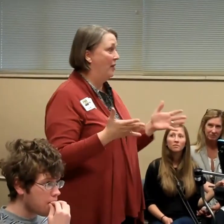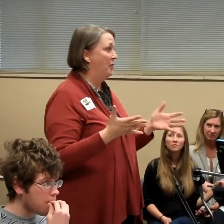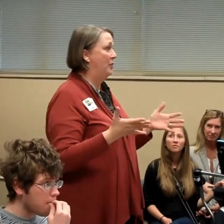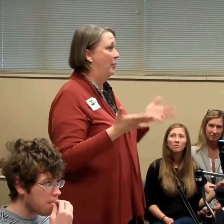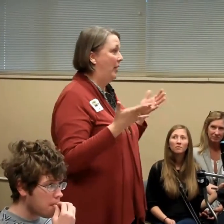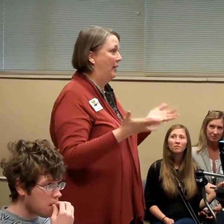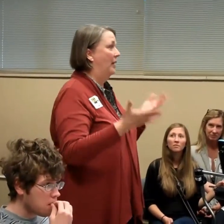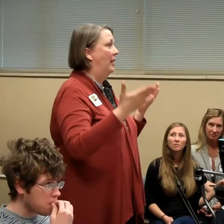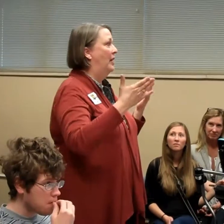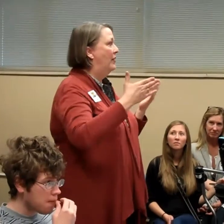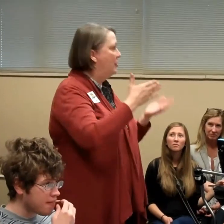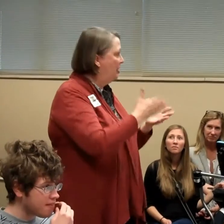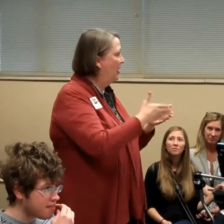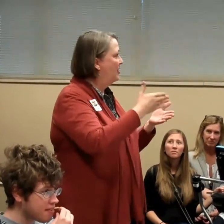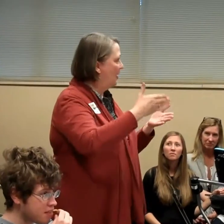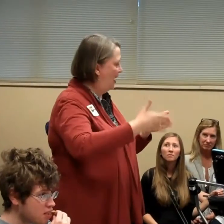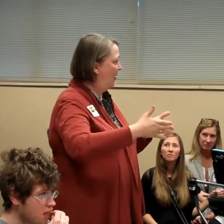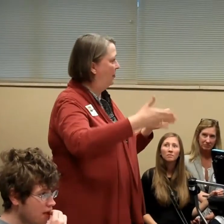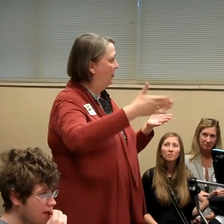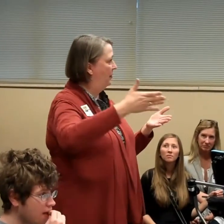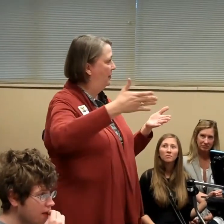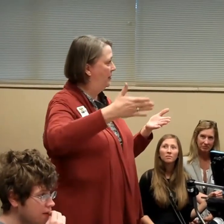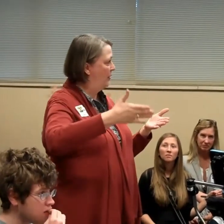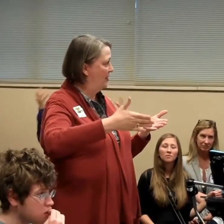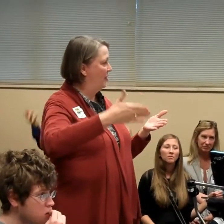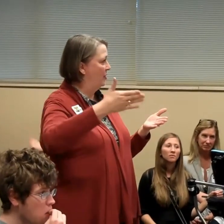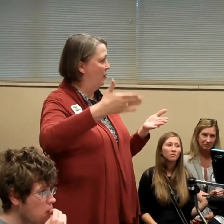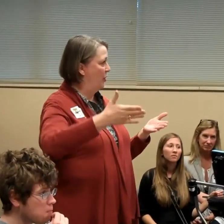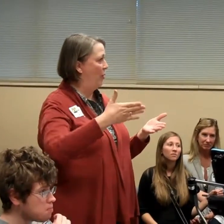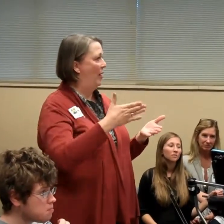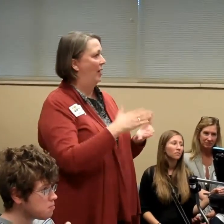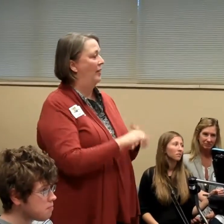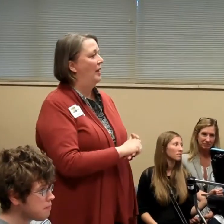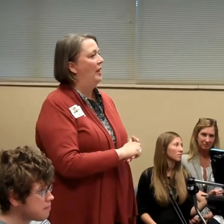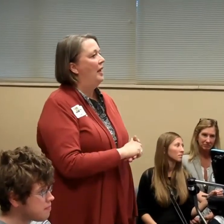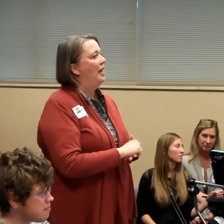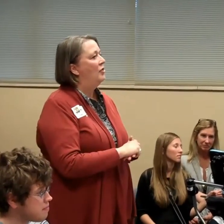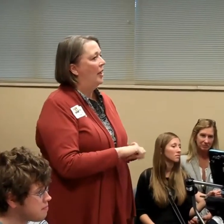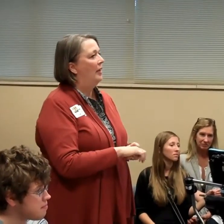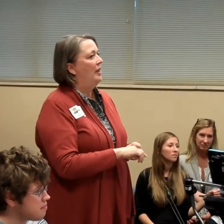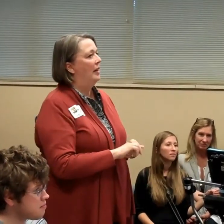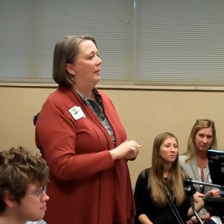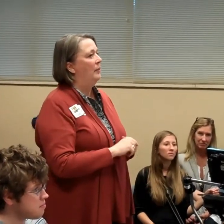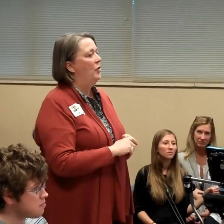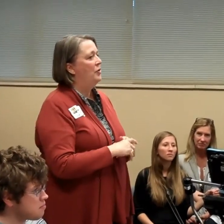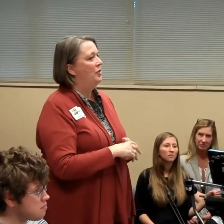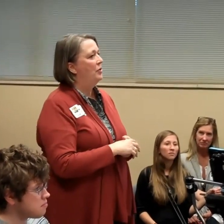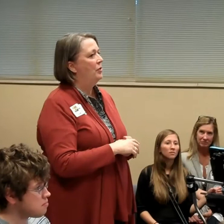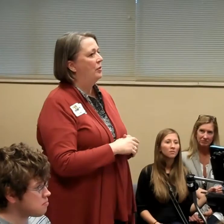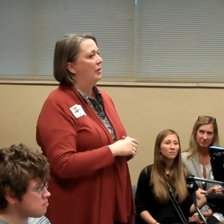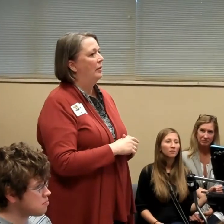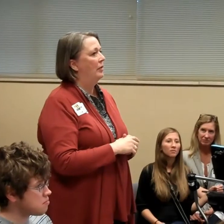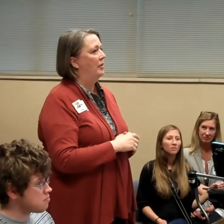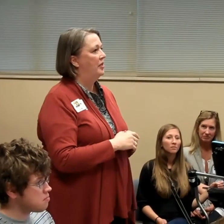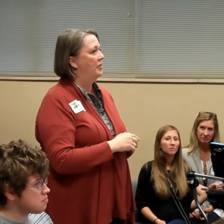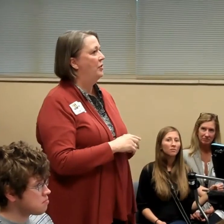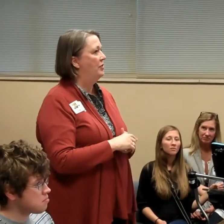of our house, but there still is a lot of transition to go on. Charlie